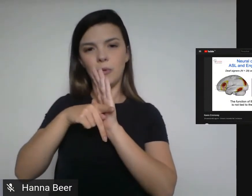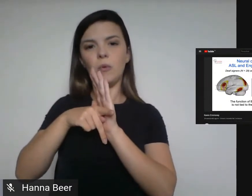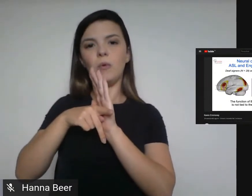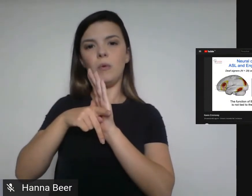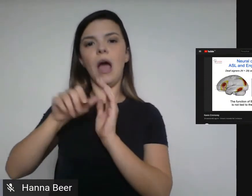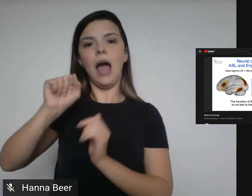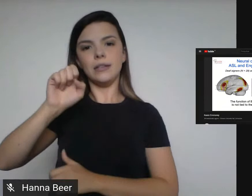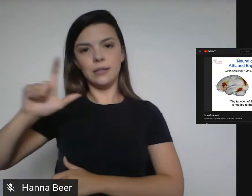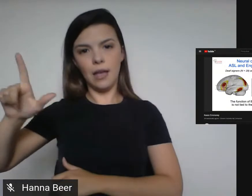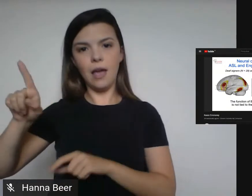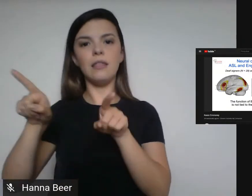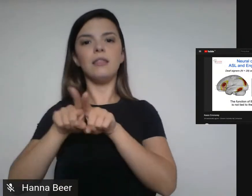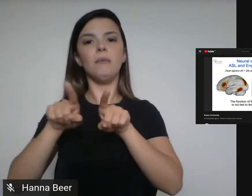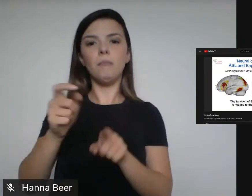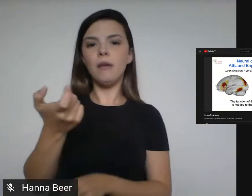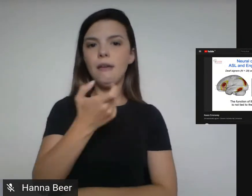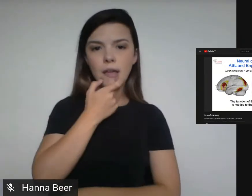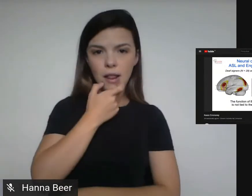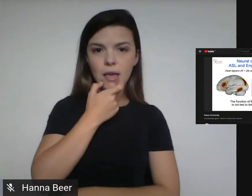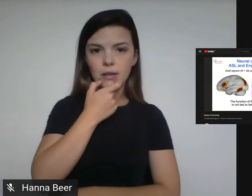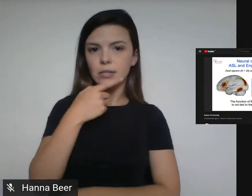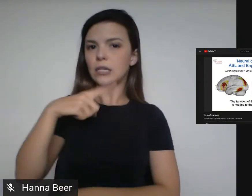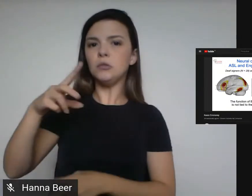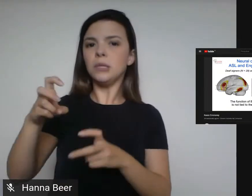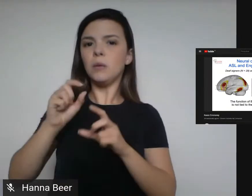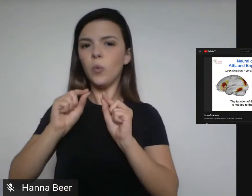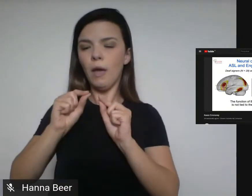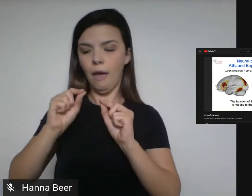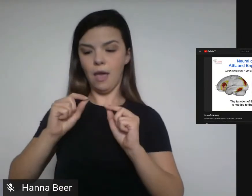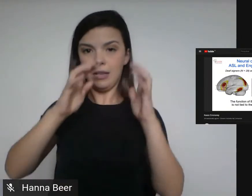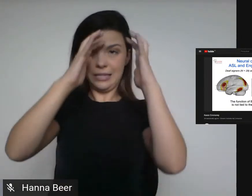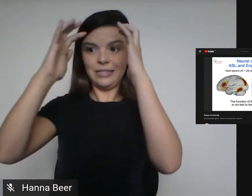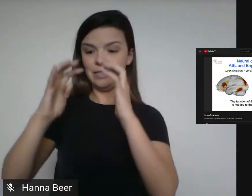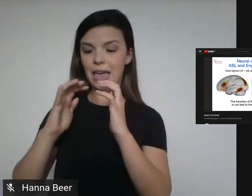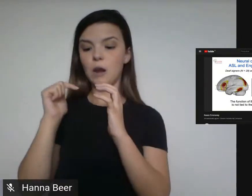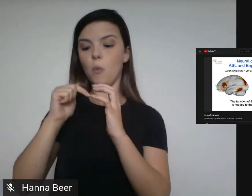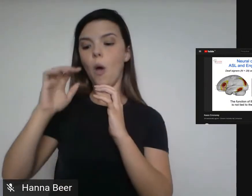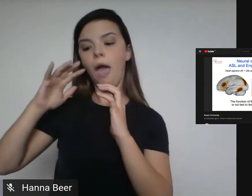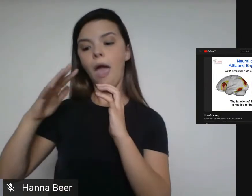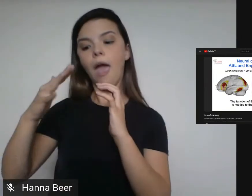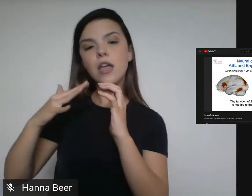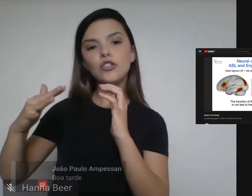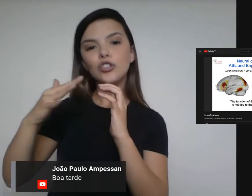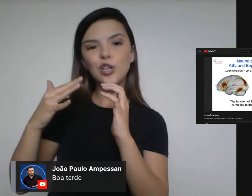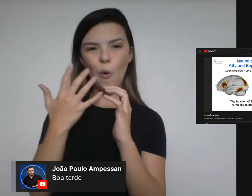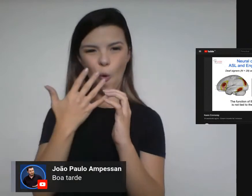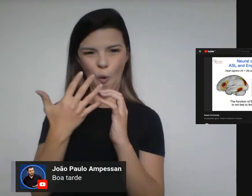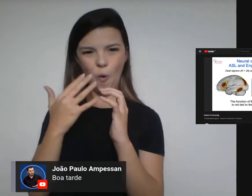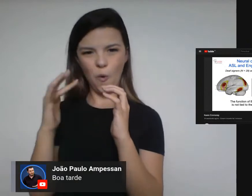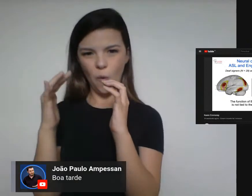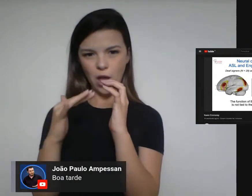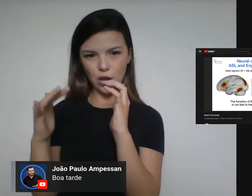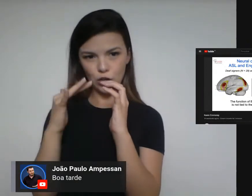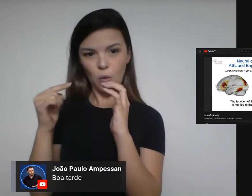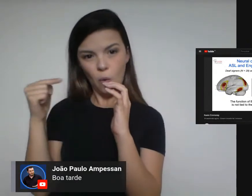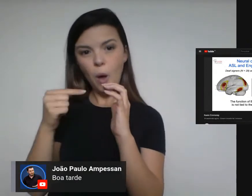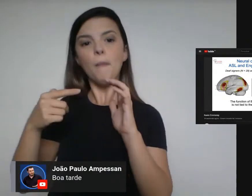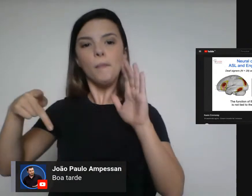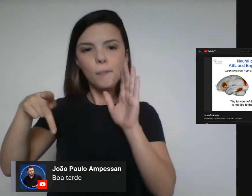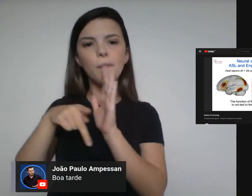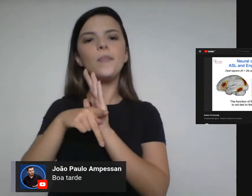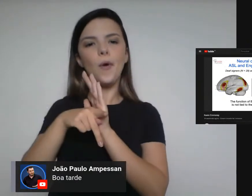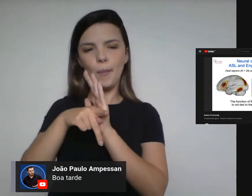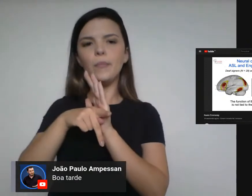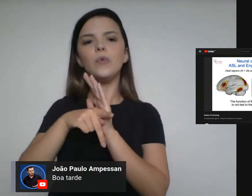strongly tied to the oral or acoustic phonological features of spoken language. And despite the